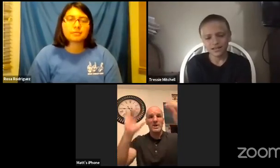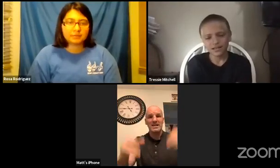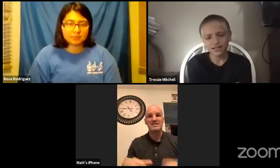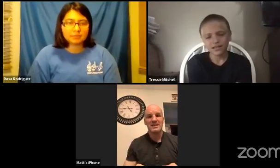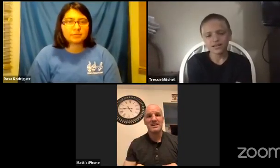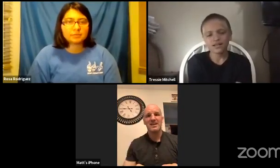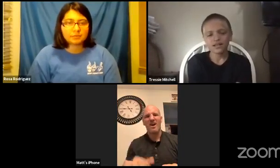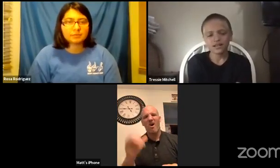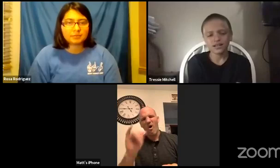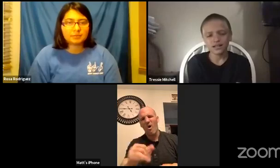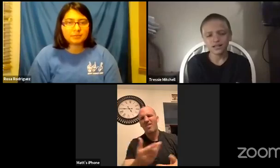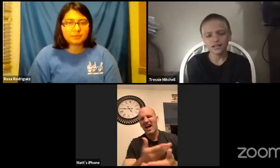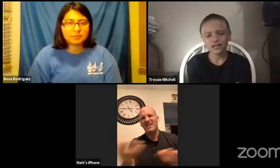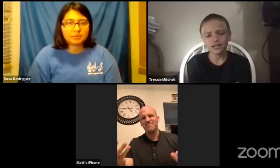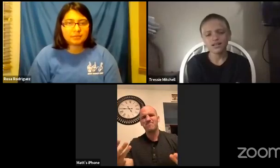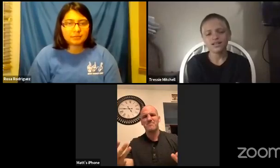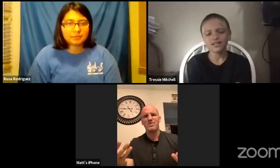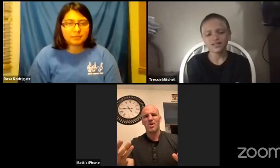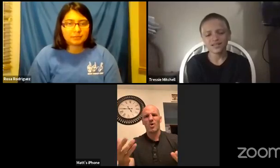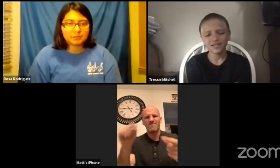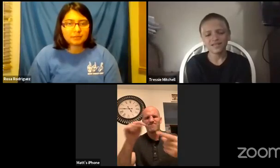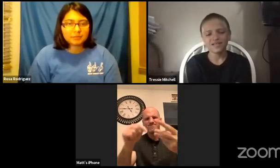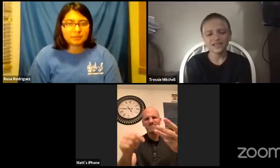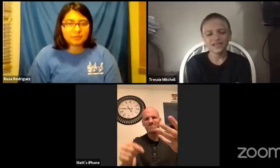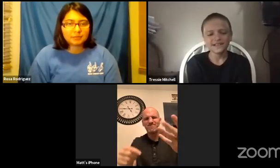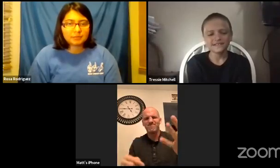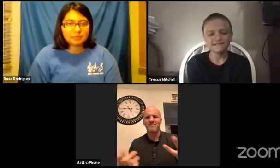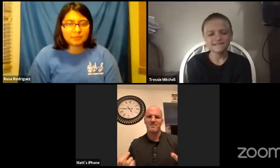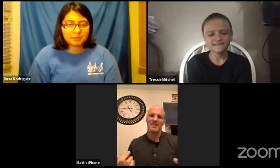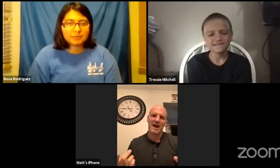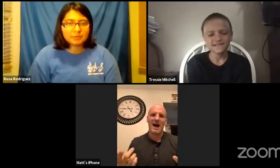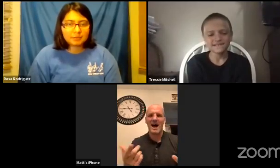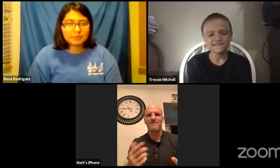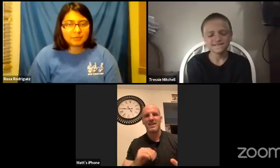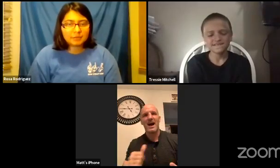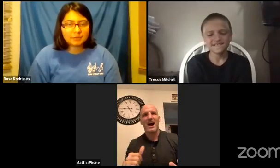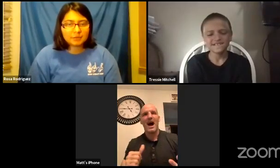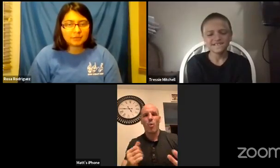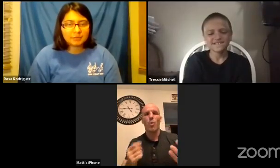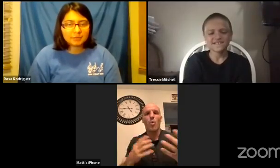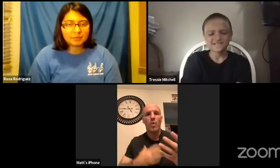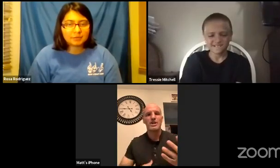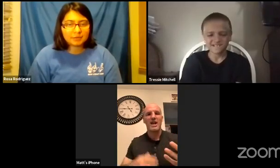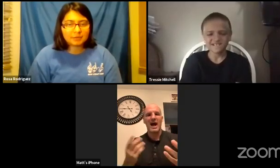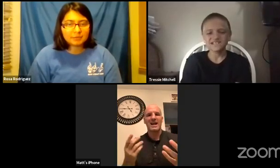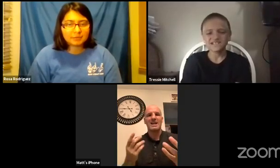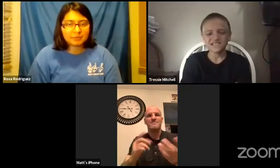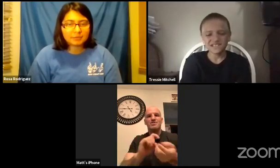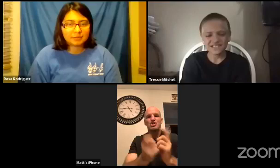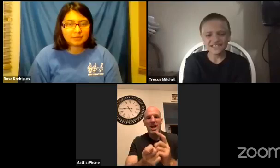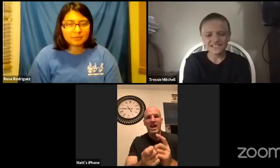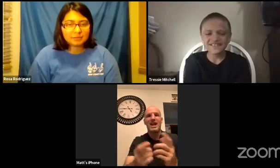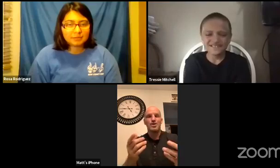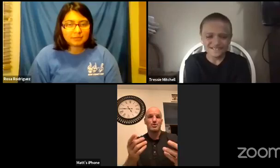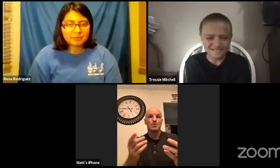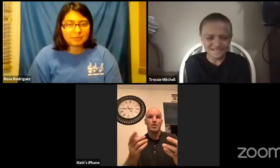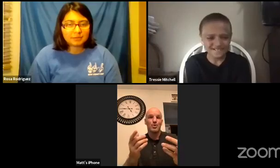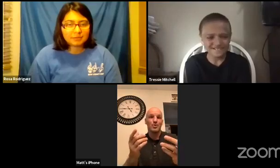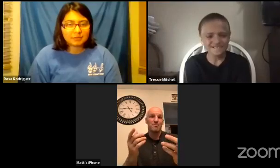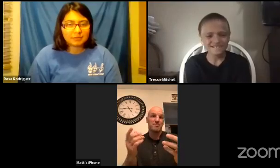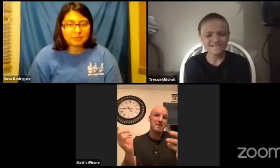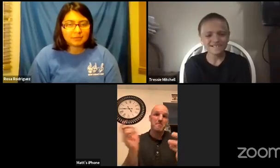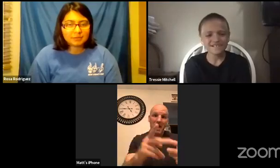and you just have to accept those failures in the moment, but to know that the overall goal can still be accomplished.